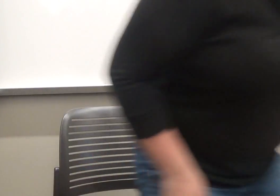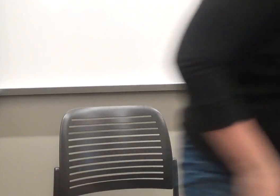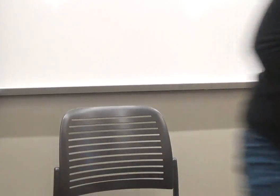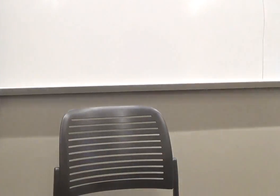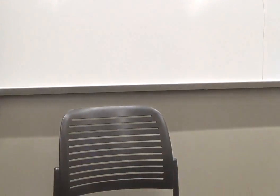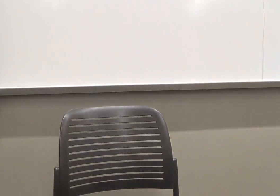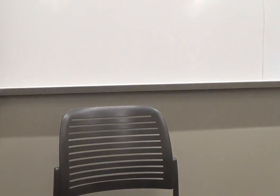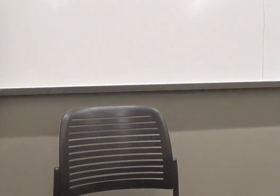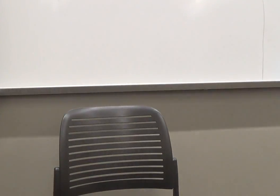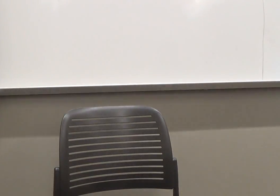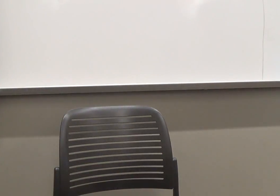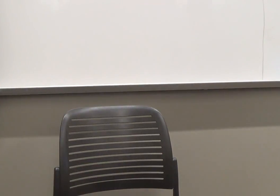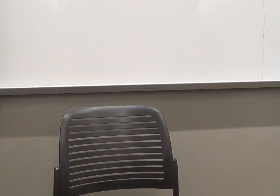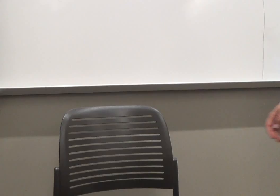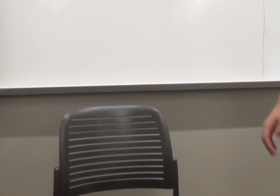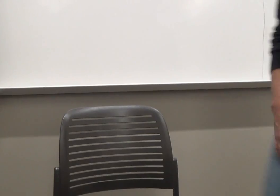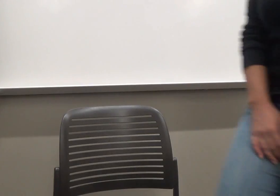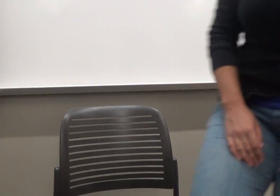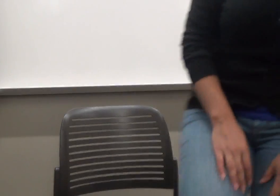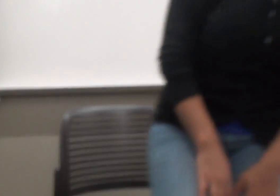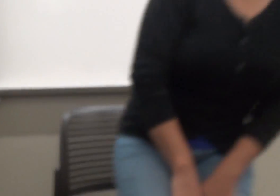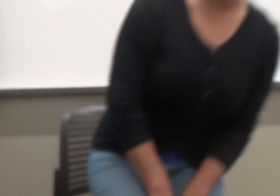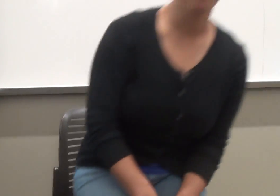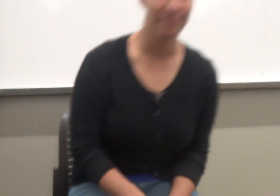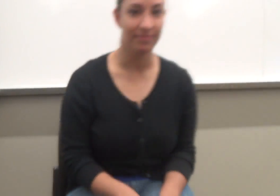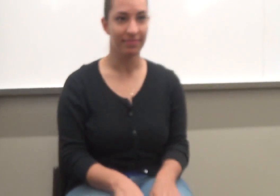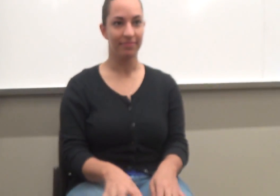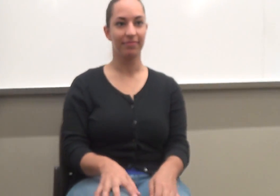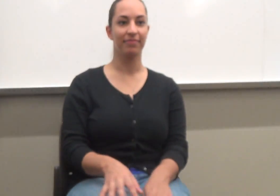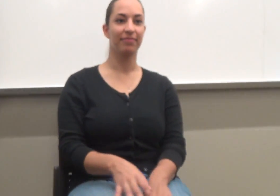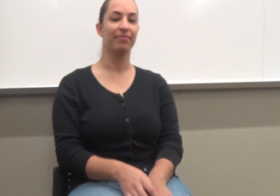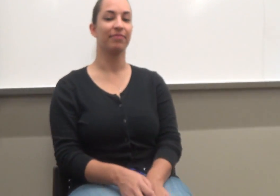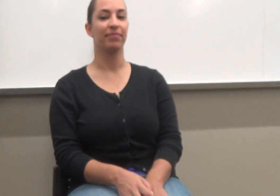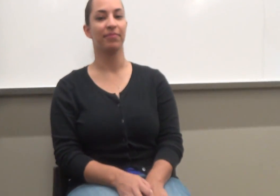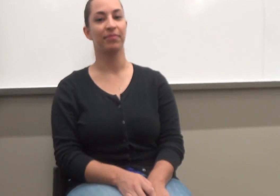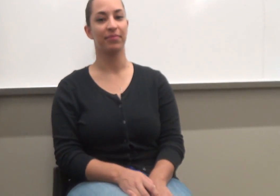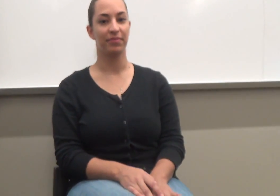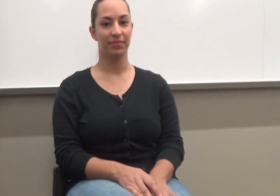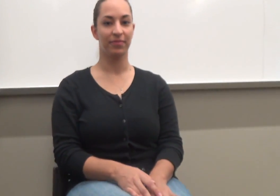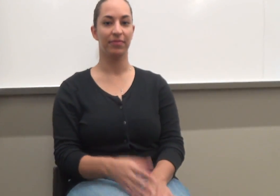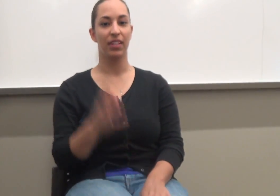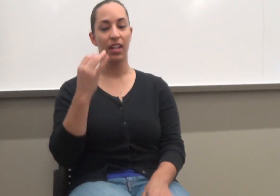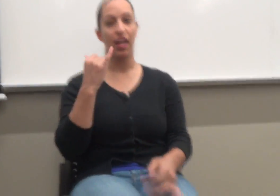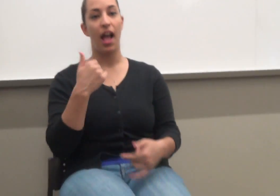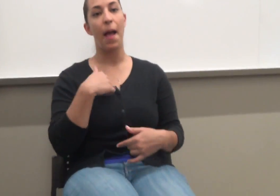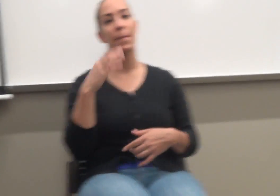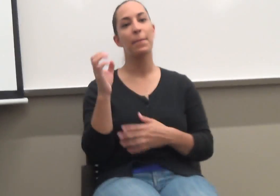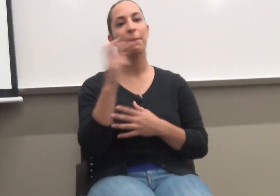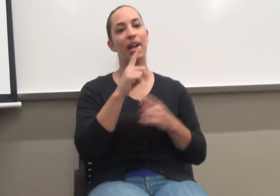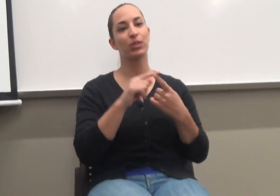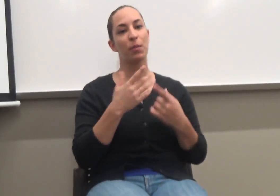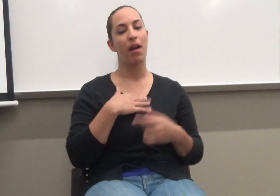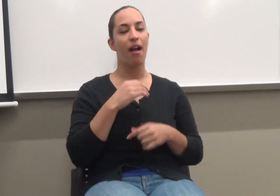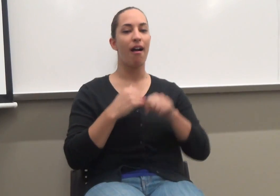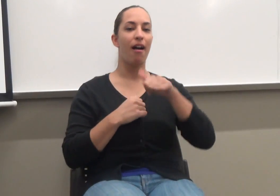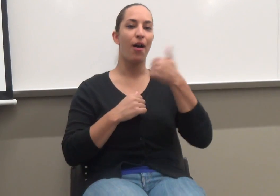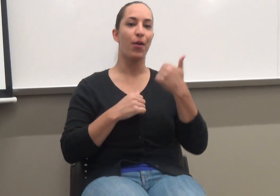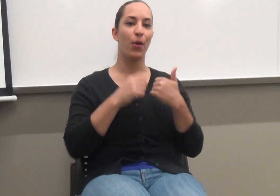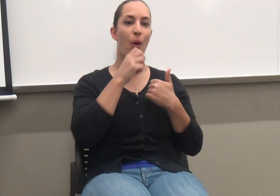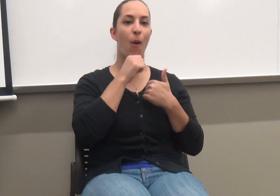grammar lessons, not that they're old and being out of date, but the ones I used to use before they had that stuff in the English Center.